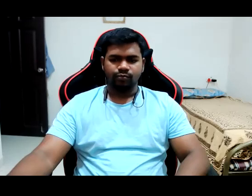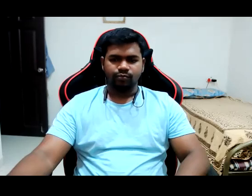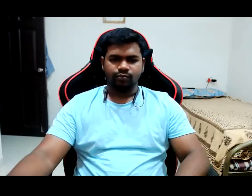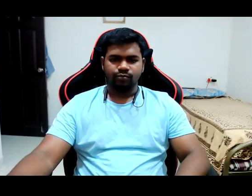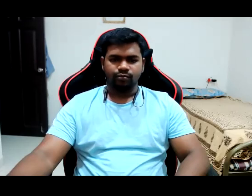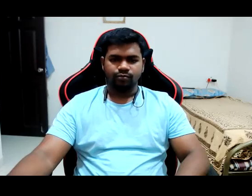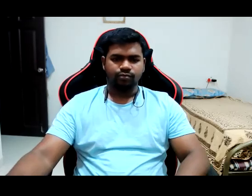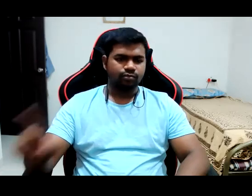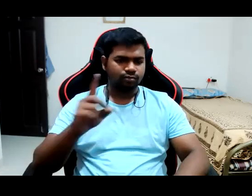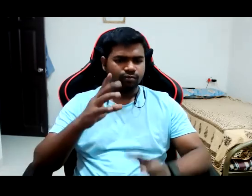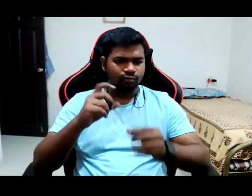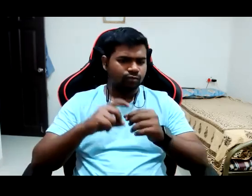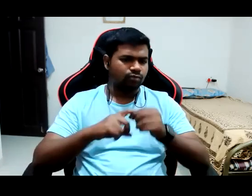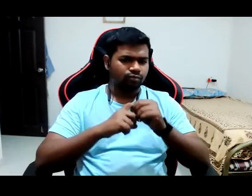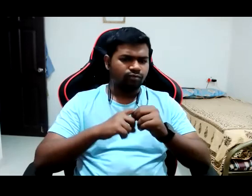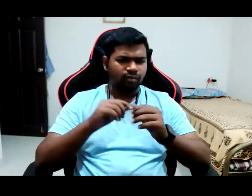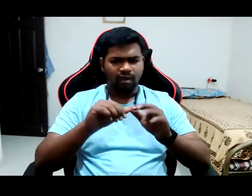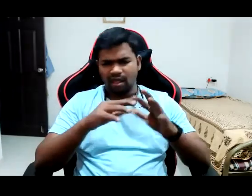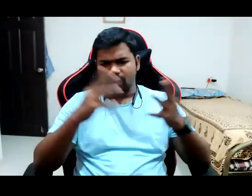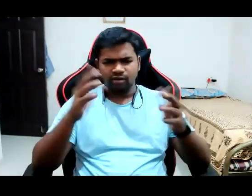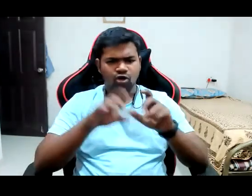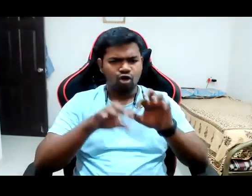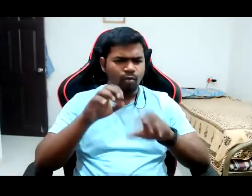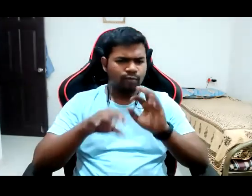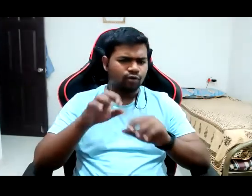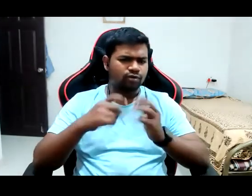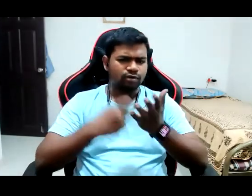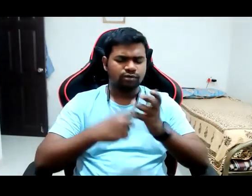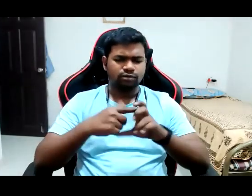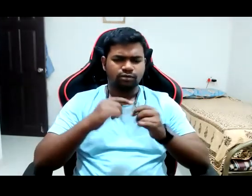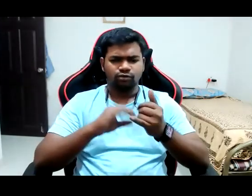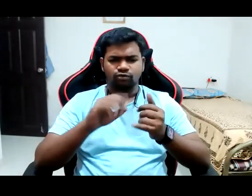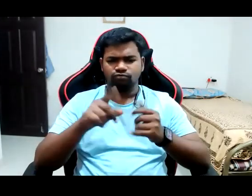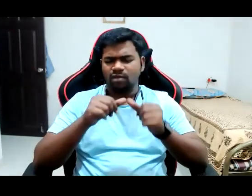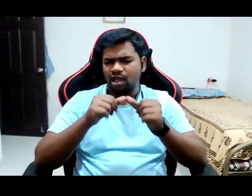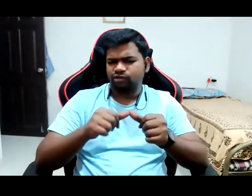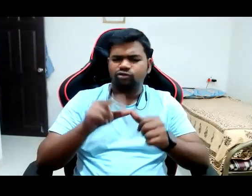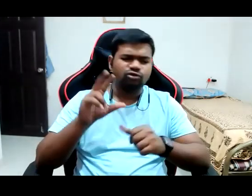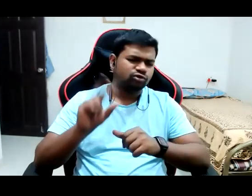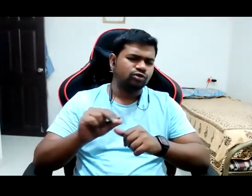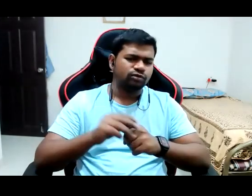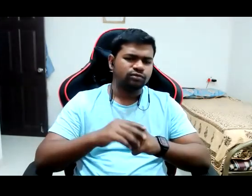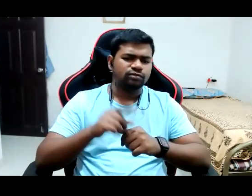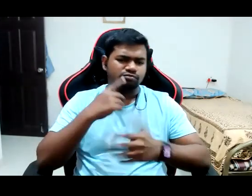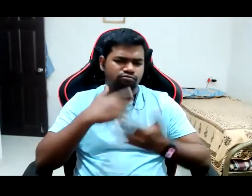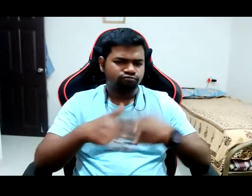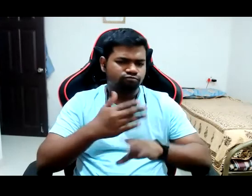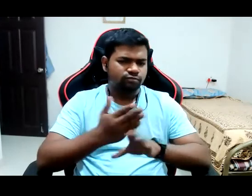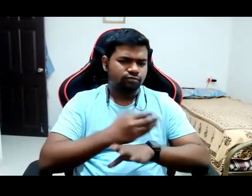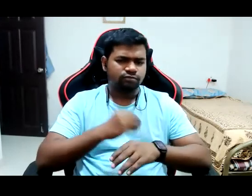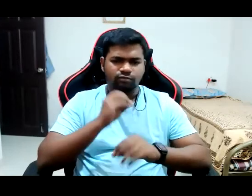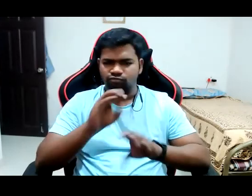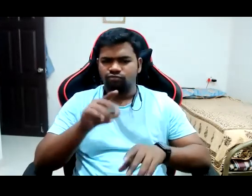Okay, one question that also comes up is, are there any computing resources available? At present, the answer is no. Just wanted to preempt that and just say, unfortunately,